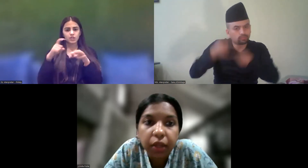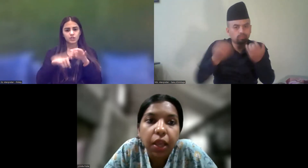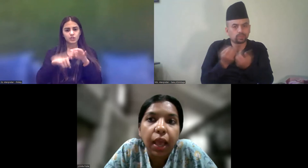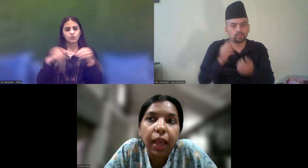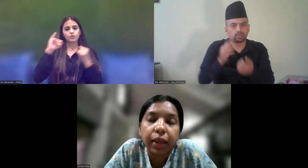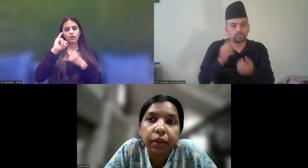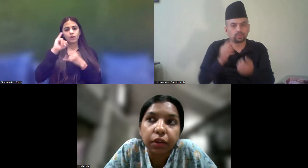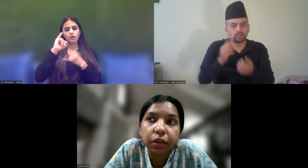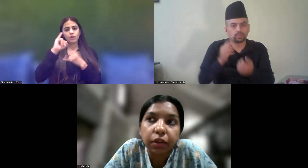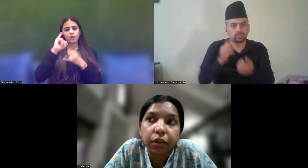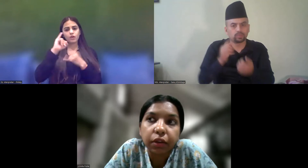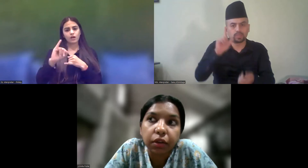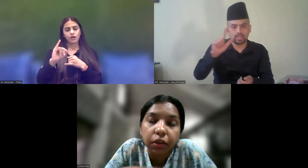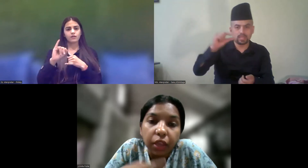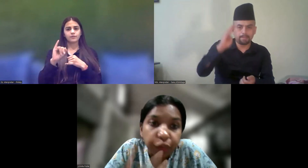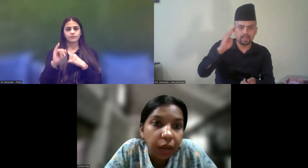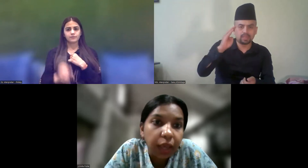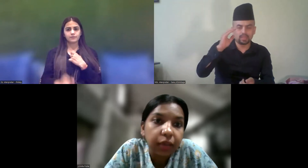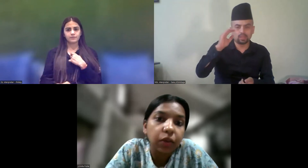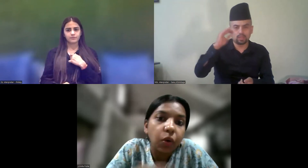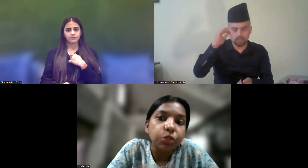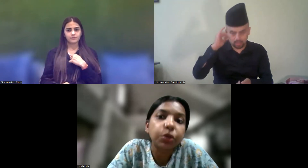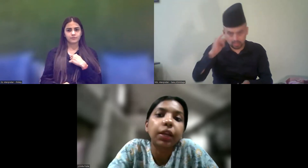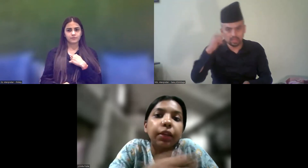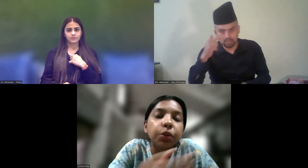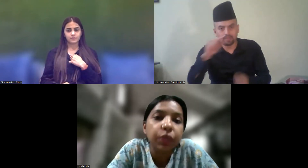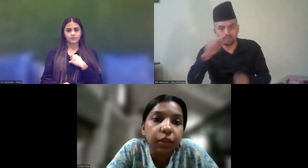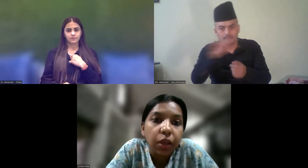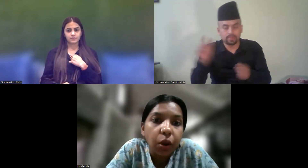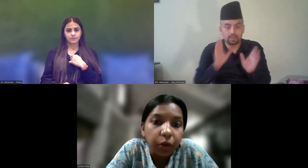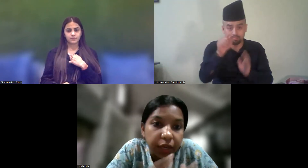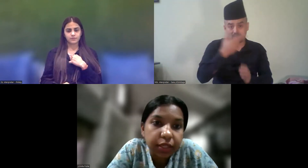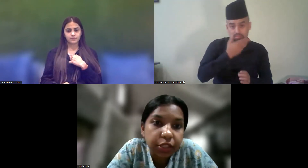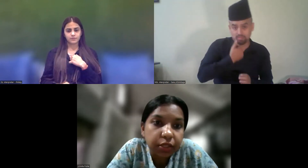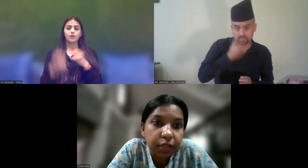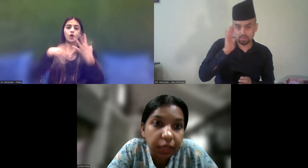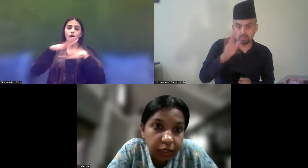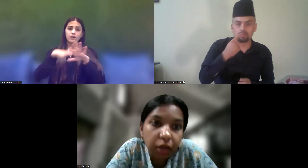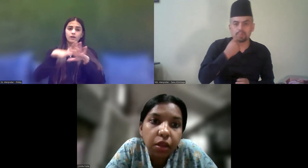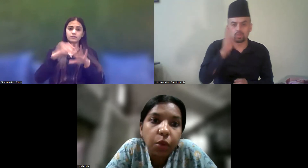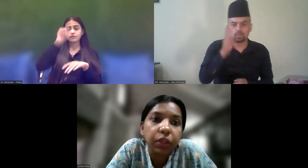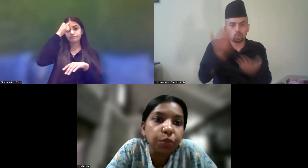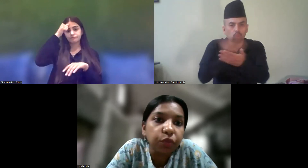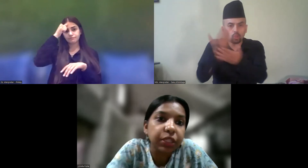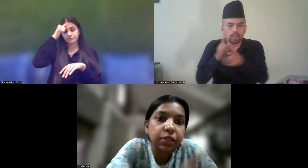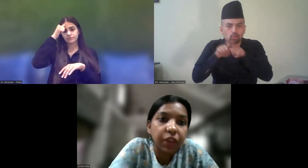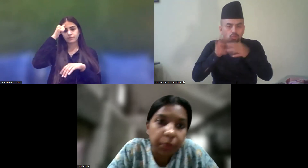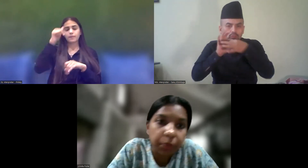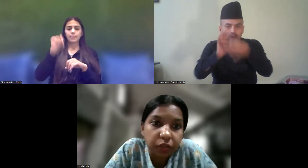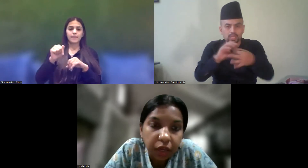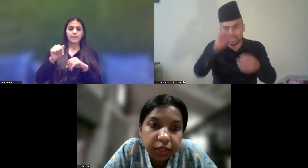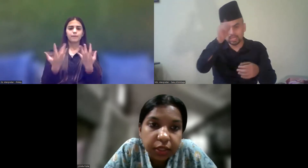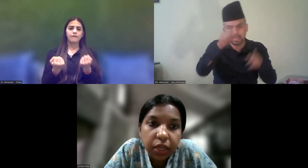Nepal, and if you like, also connect with organizations in India where the movement is very